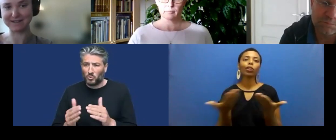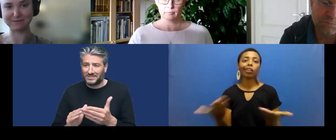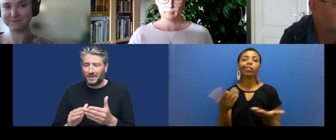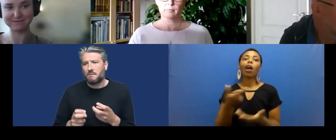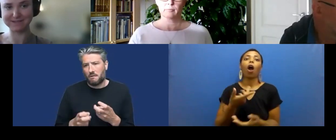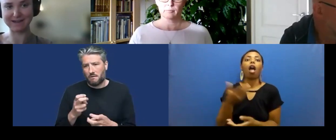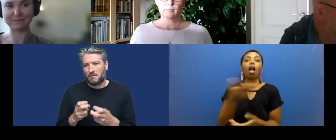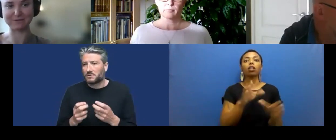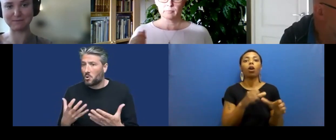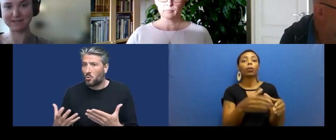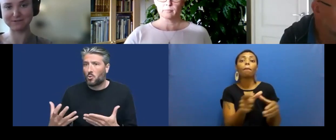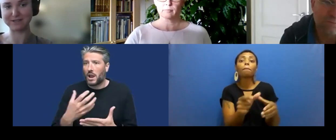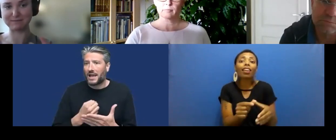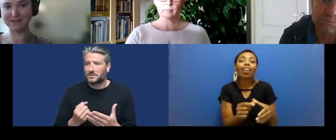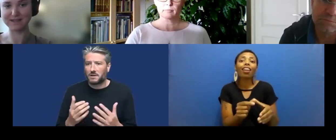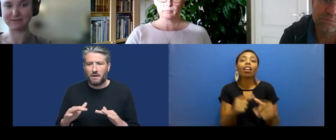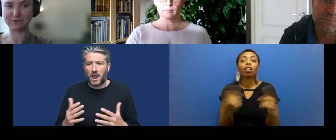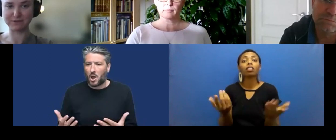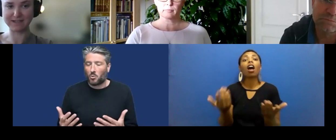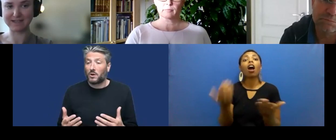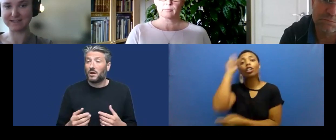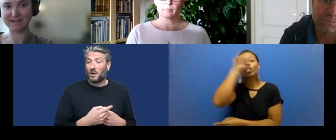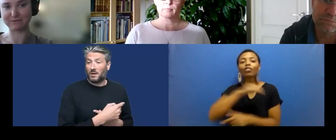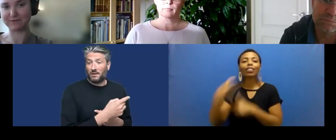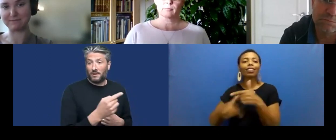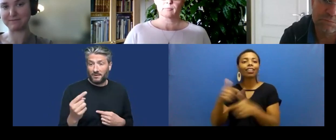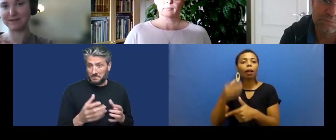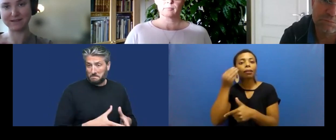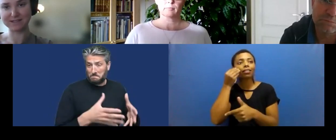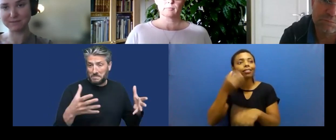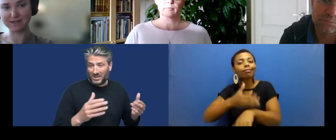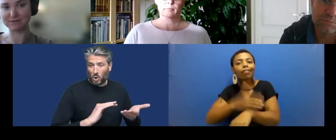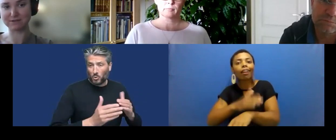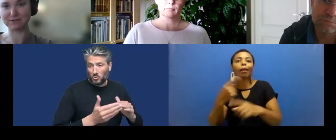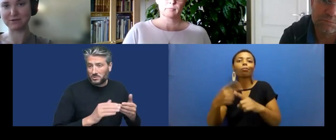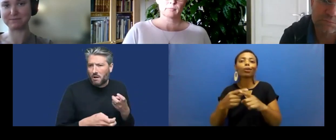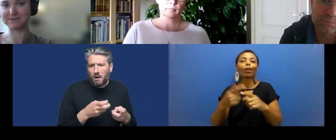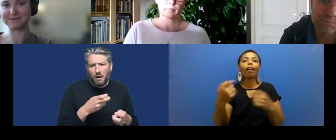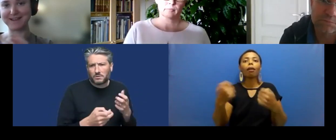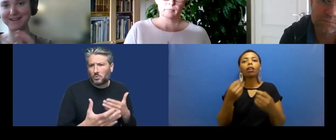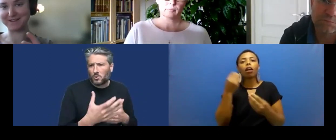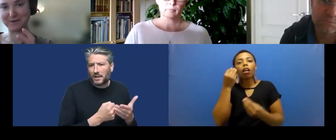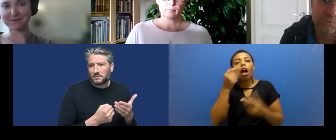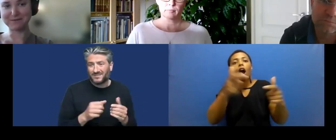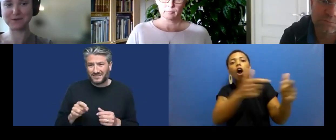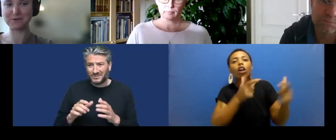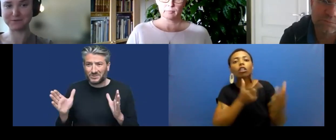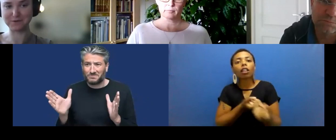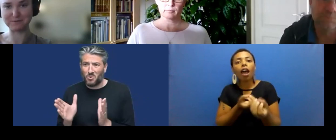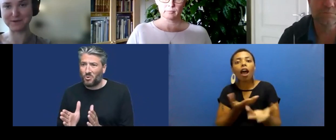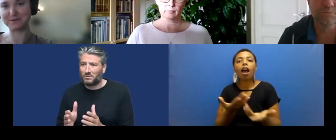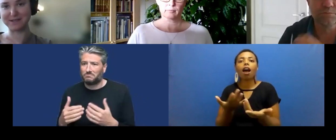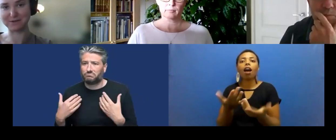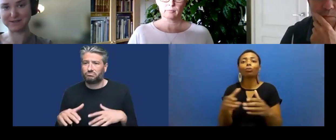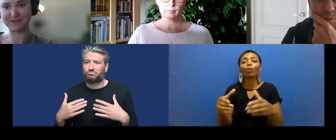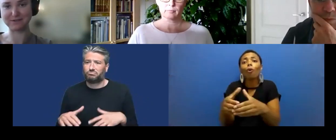collect enough data from the mainstream. If you really need data from a small user group, even fewer of